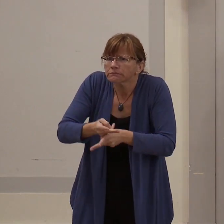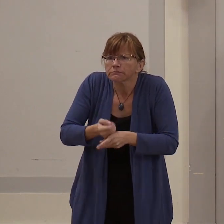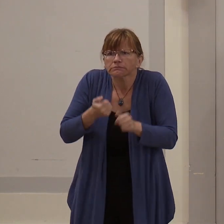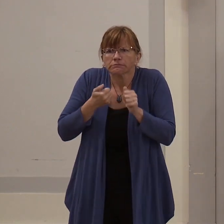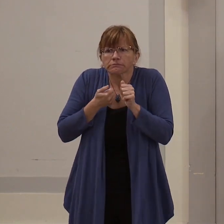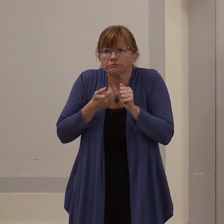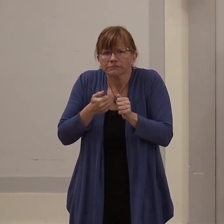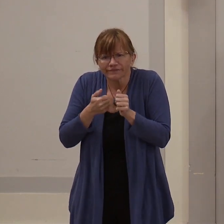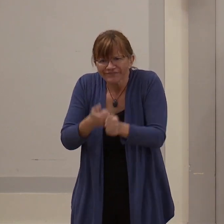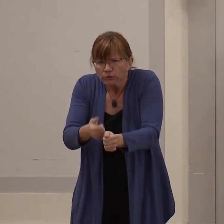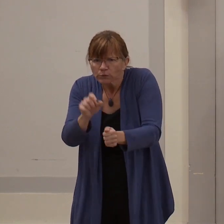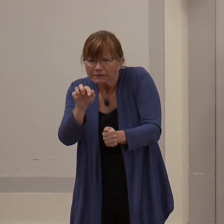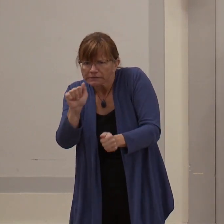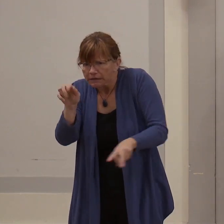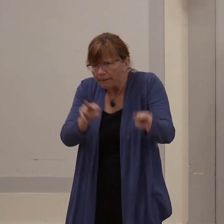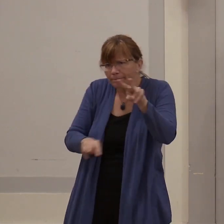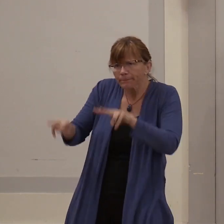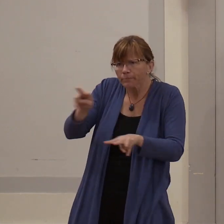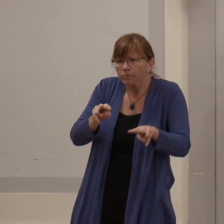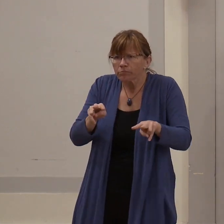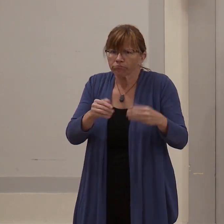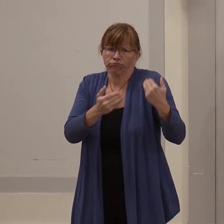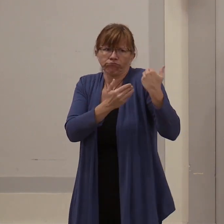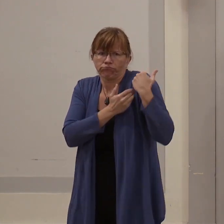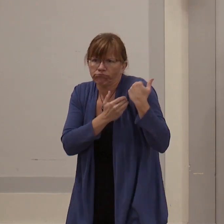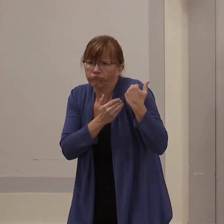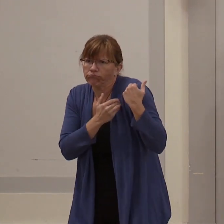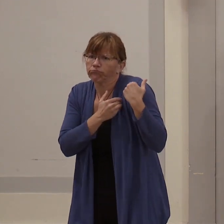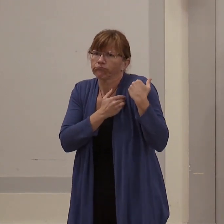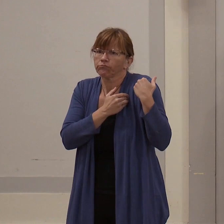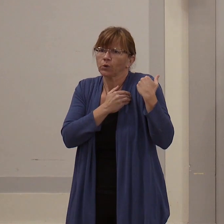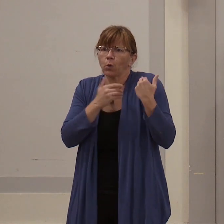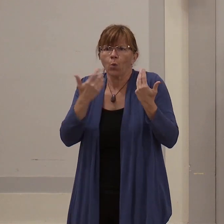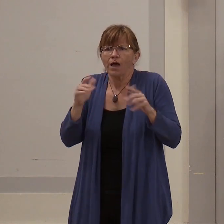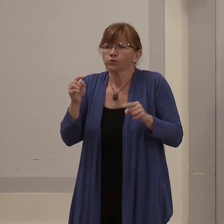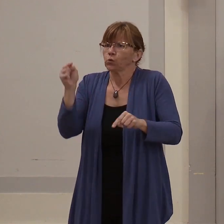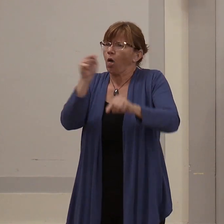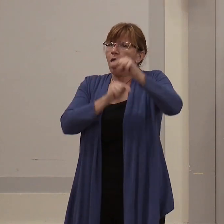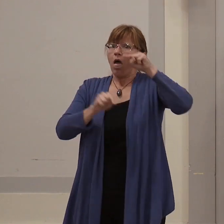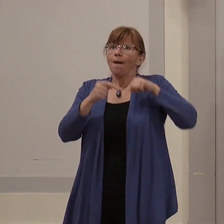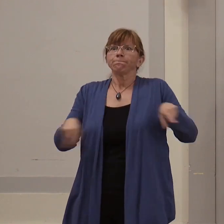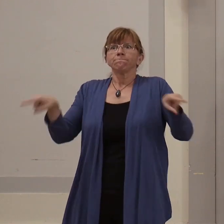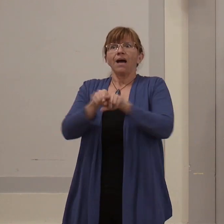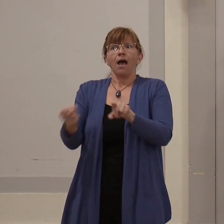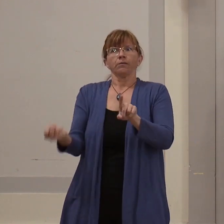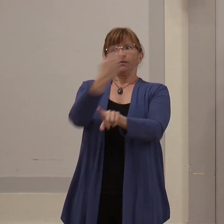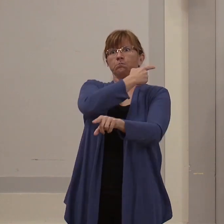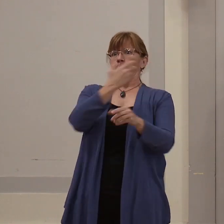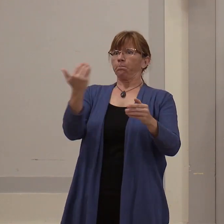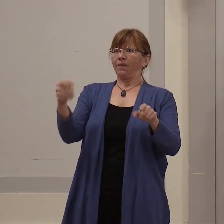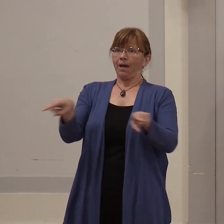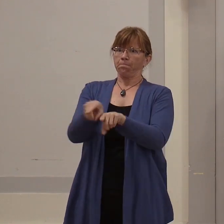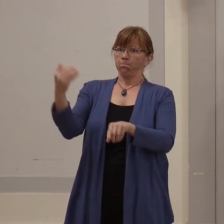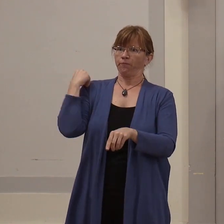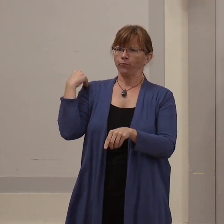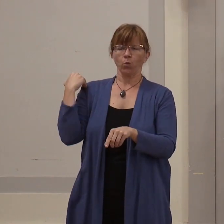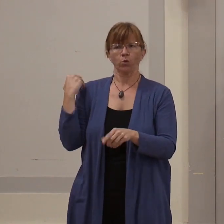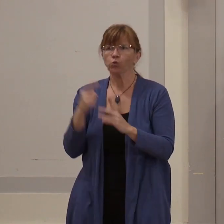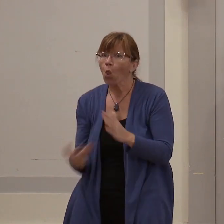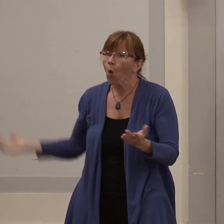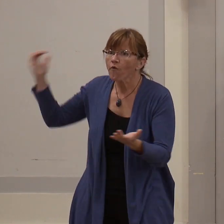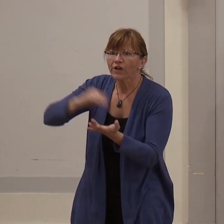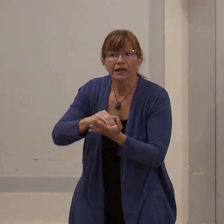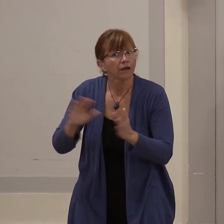make responsible decisions. And we do not want to backtrack. And I need every resident to continue to take